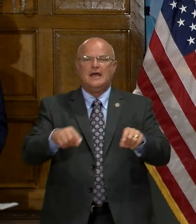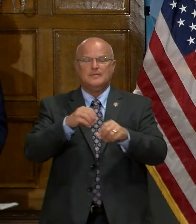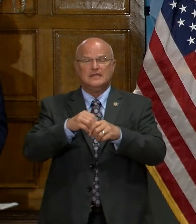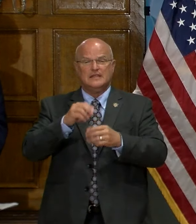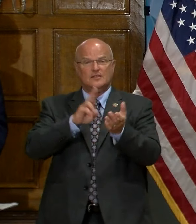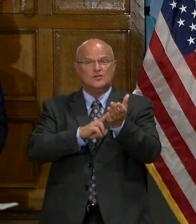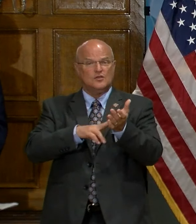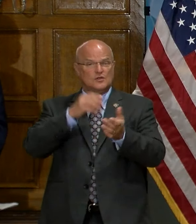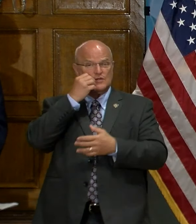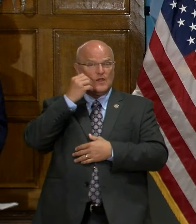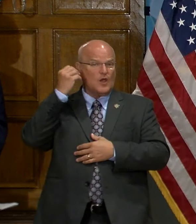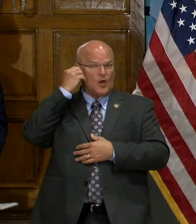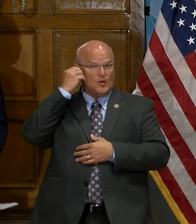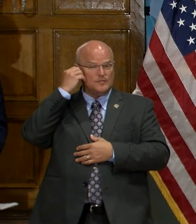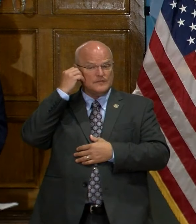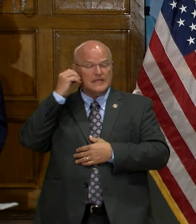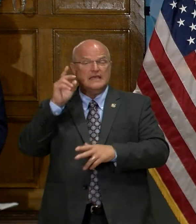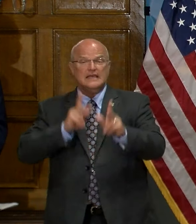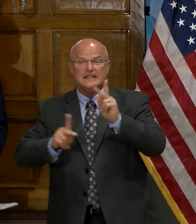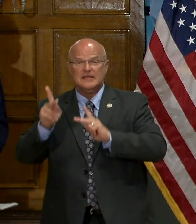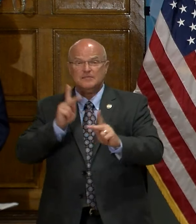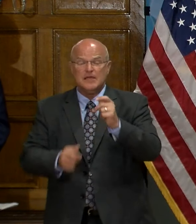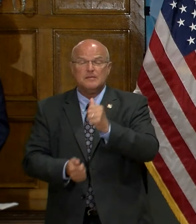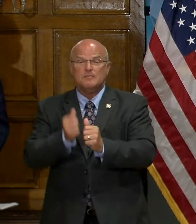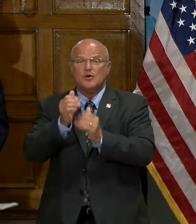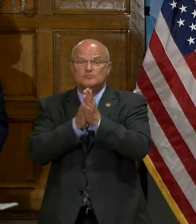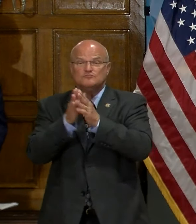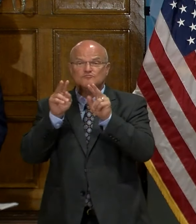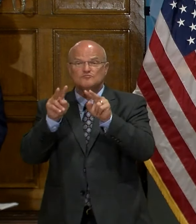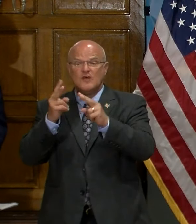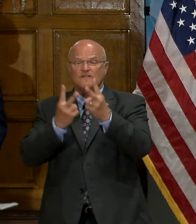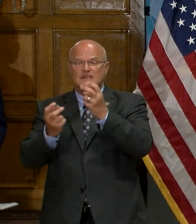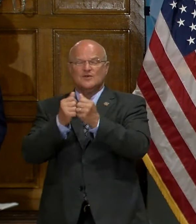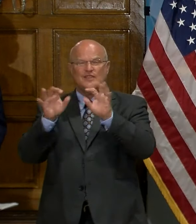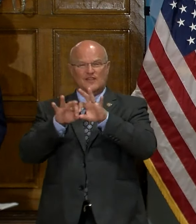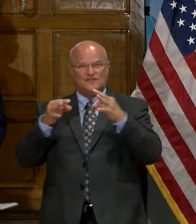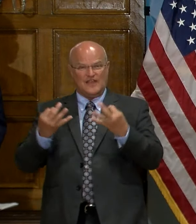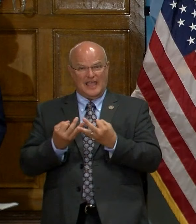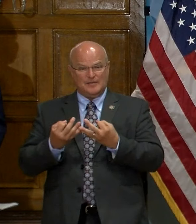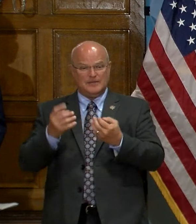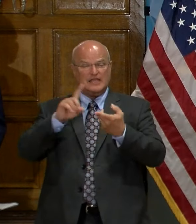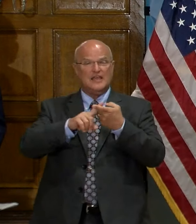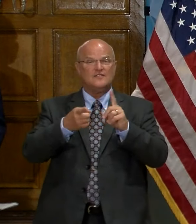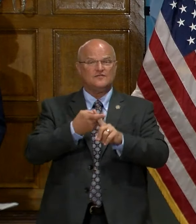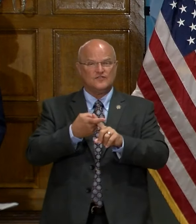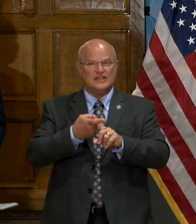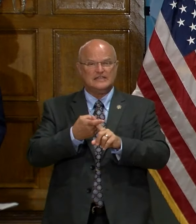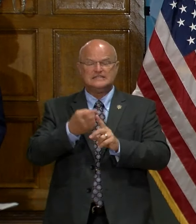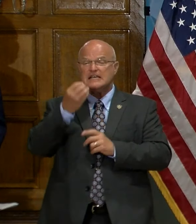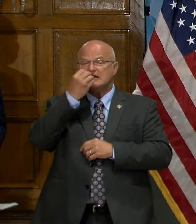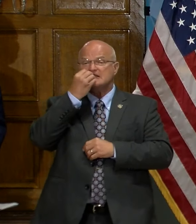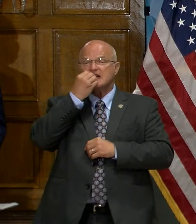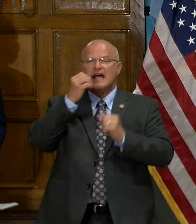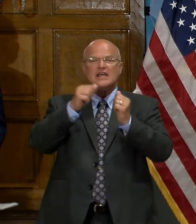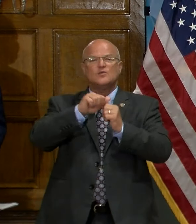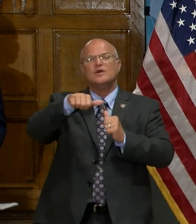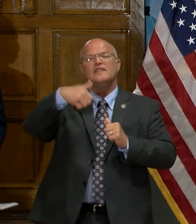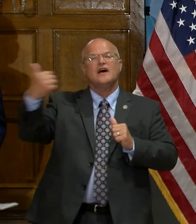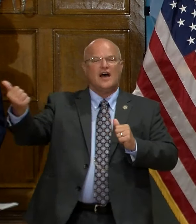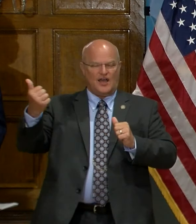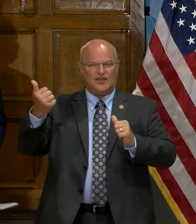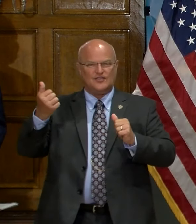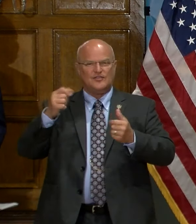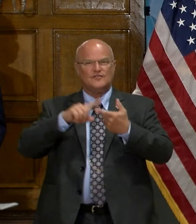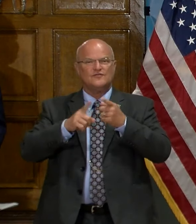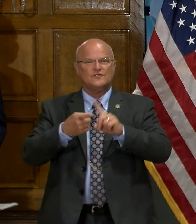homes. Our residents definitely most look forward to visits with their family and friends, communal dining with other residents who are